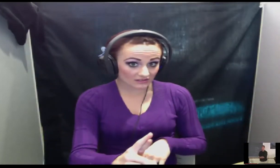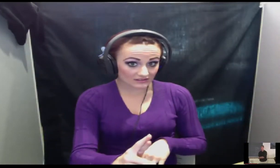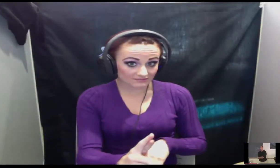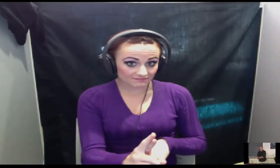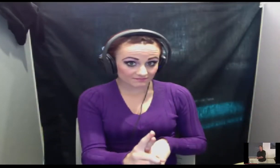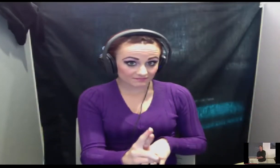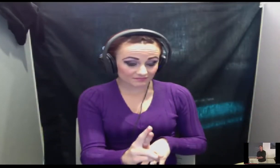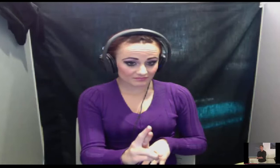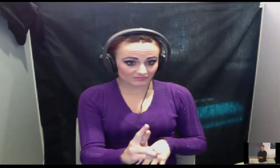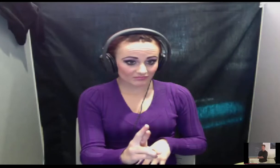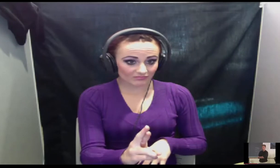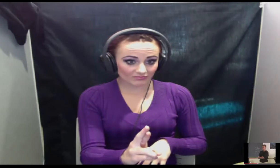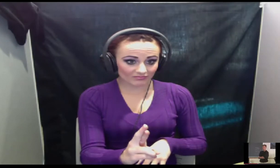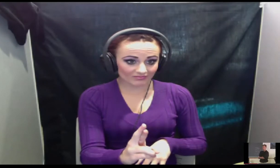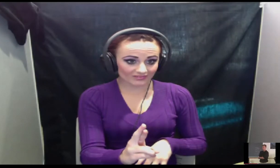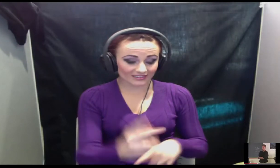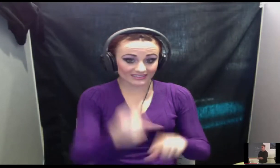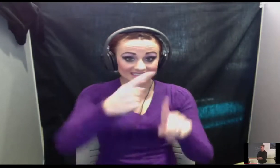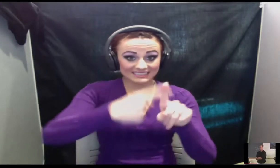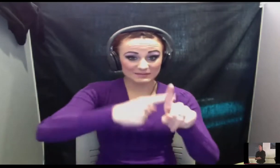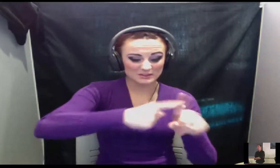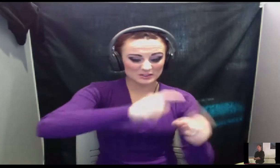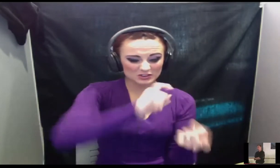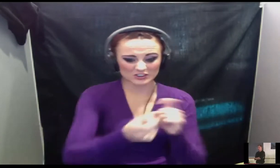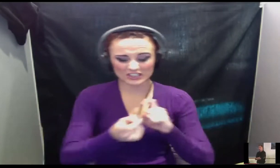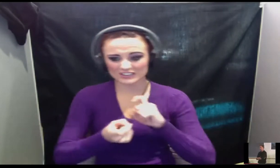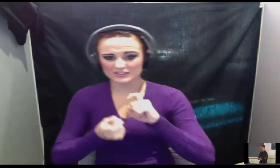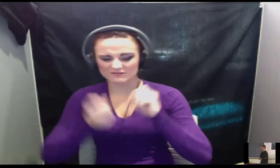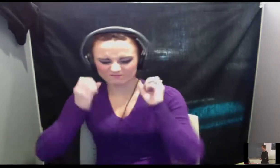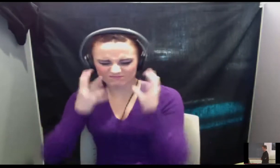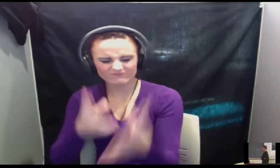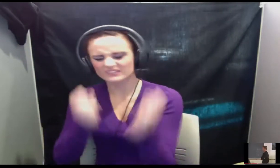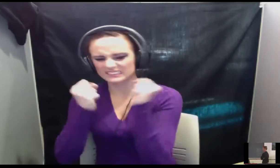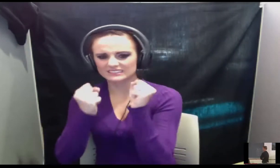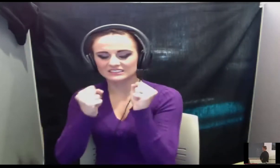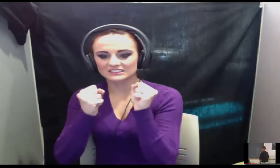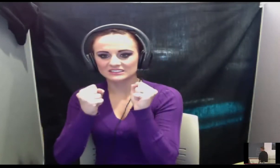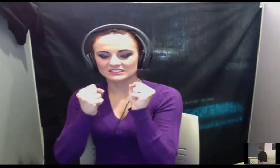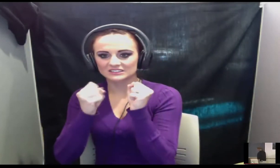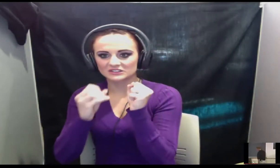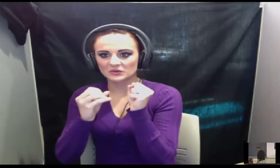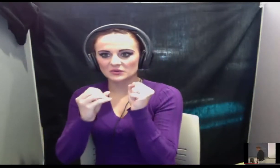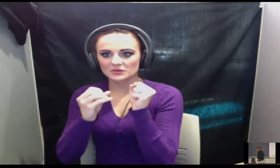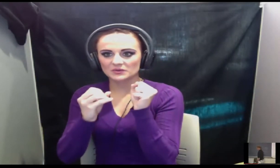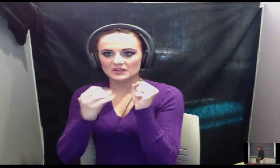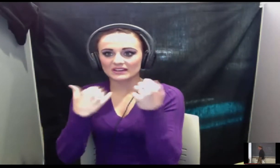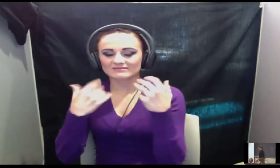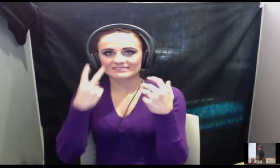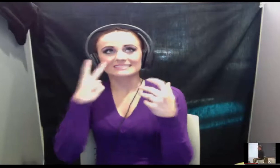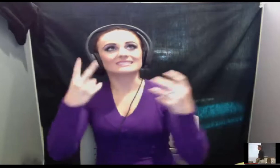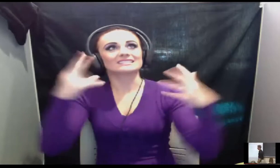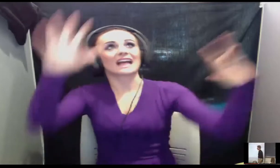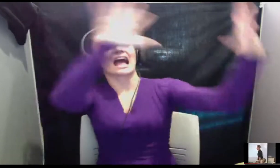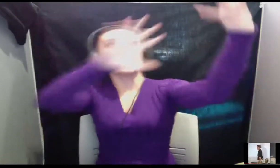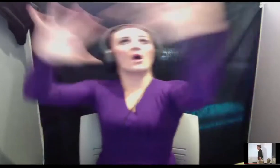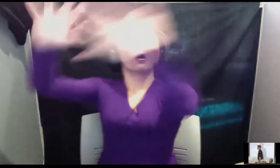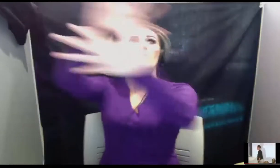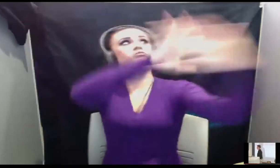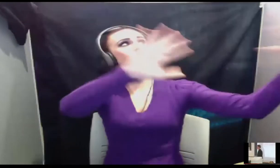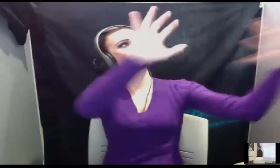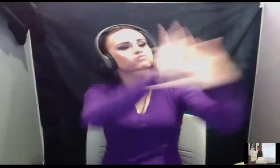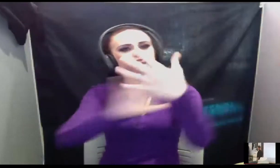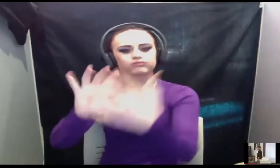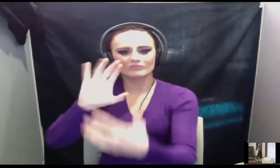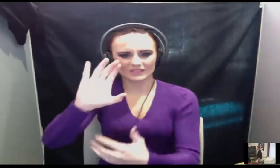a cloud can't hold as much water vapor as it could before, and then it rains. Another thing to use to describe